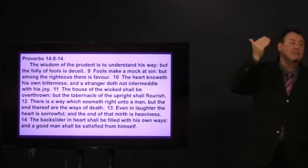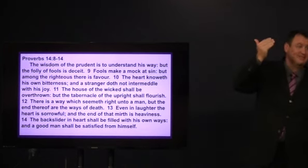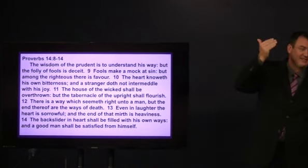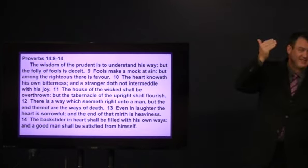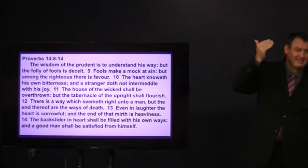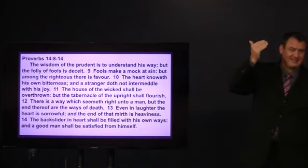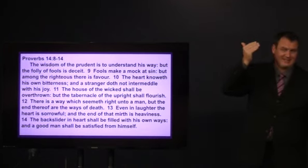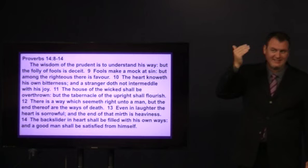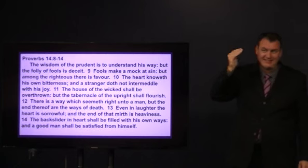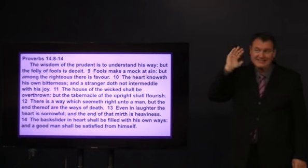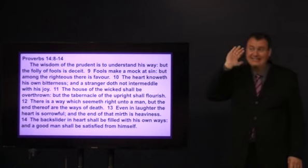Seems.